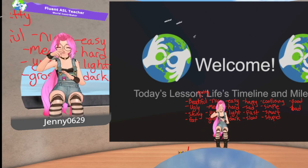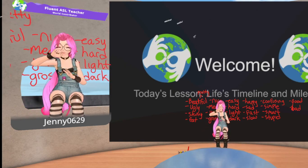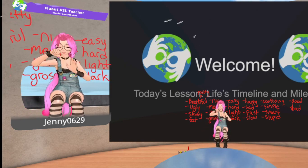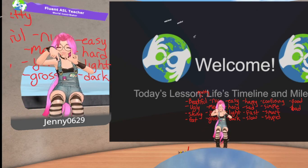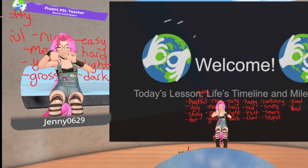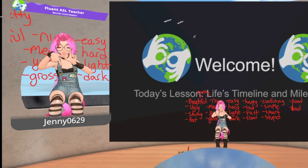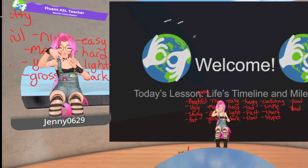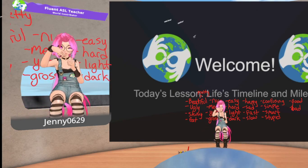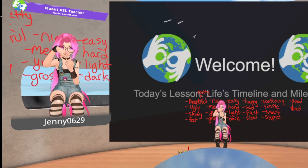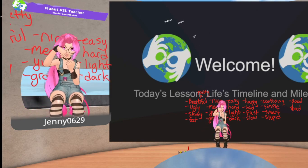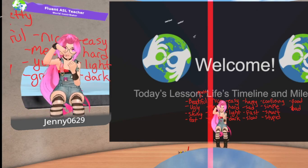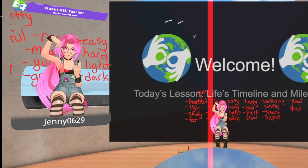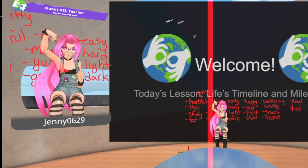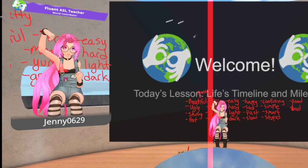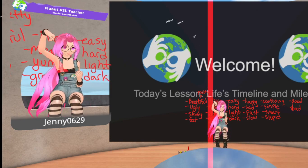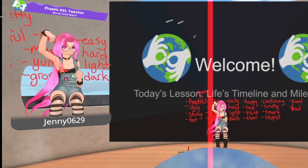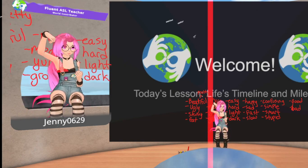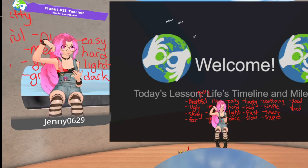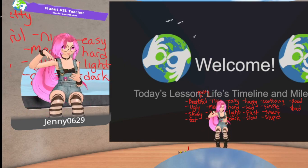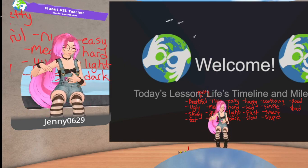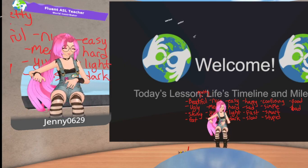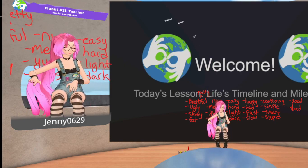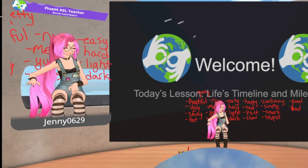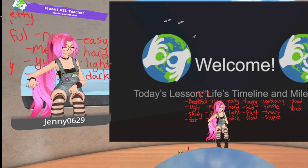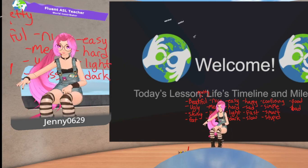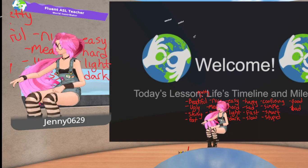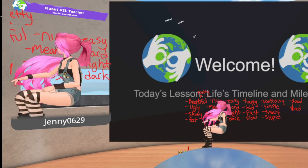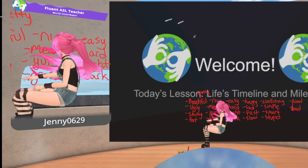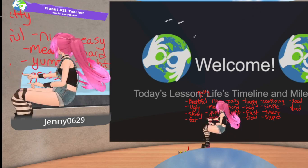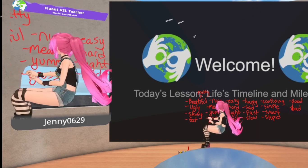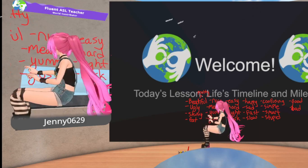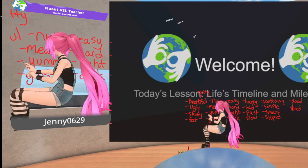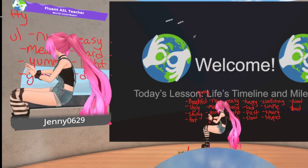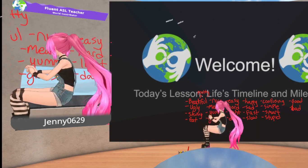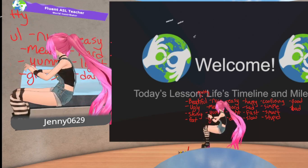it's also the same sign for thin. Thin.